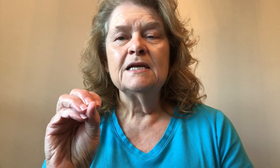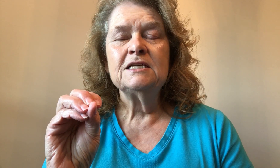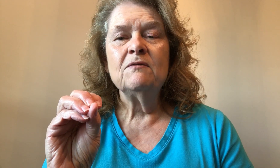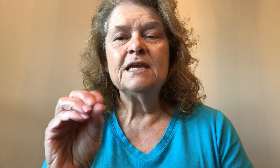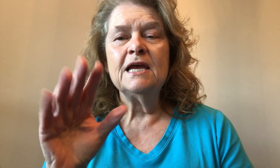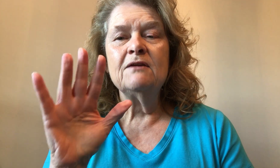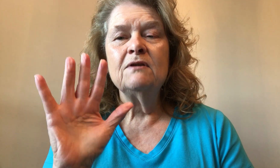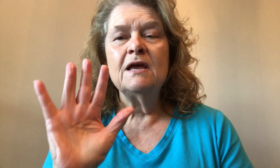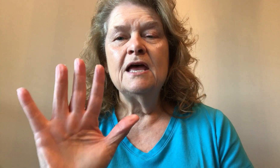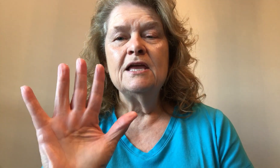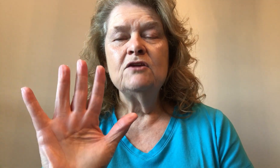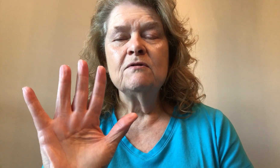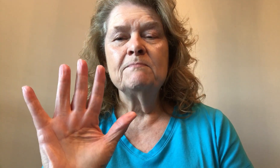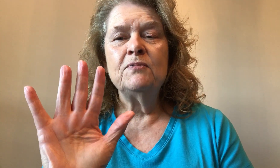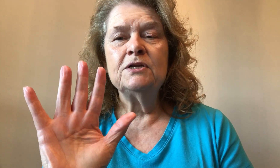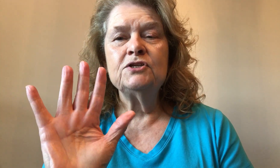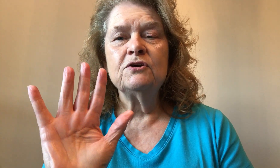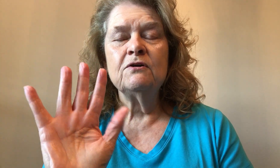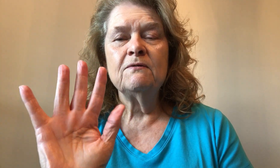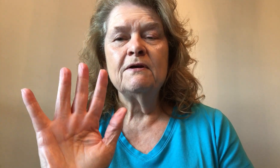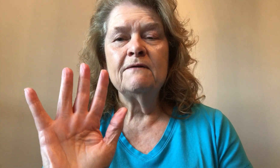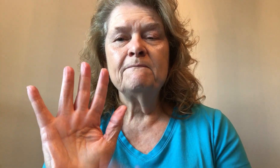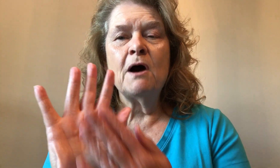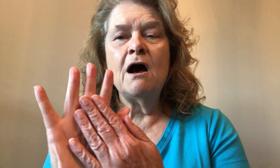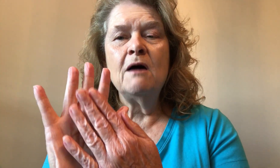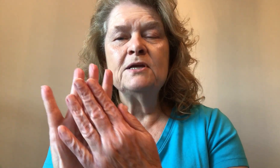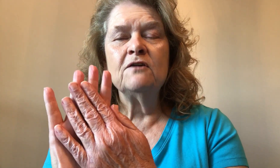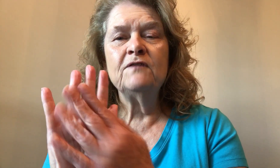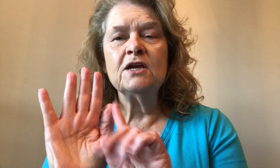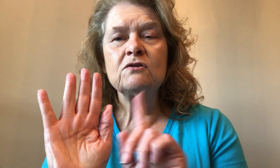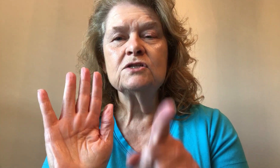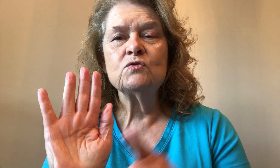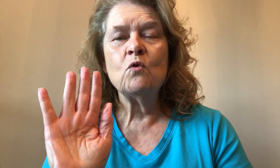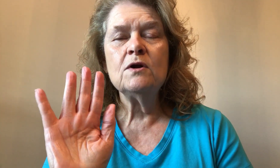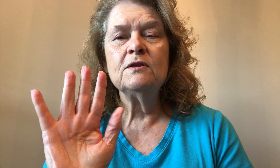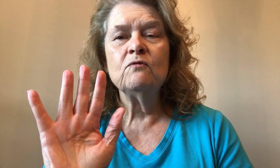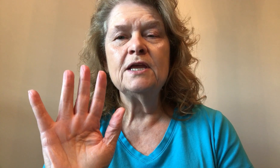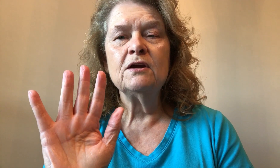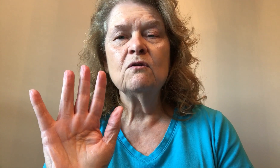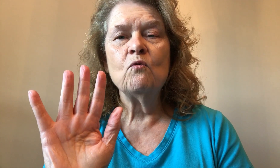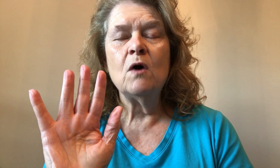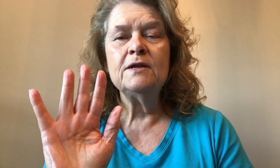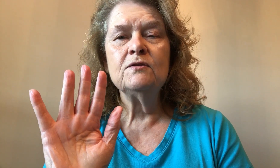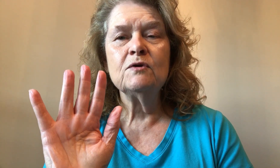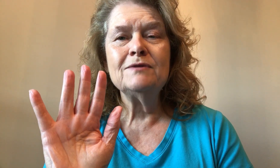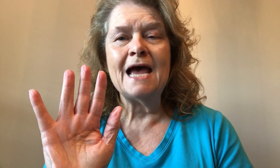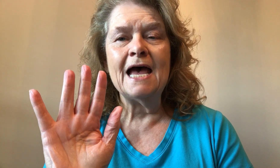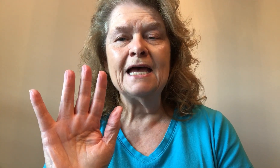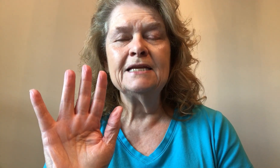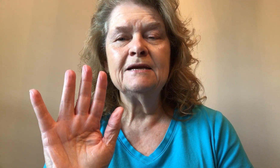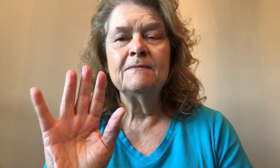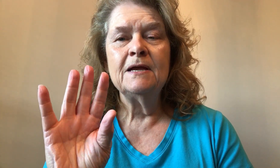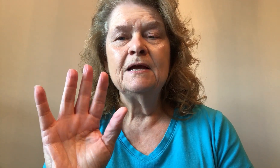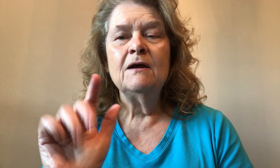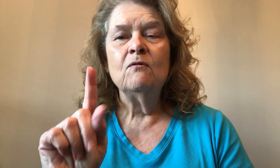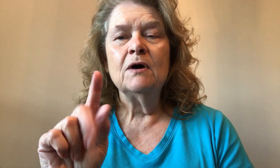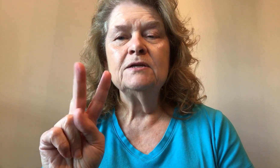So again, you put your palm and your fingers toward the reader 1 through 9. 1,